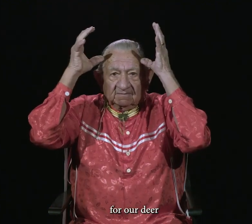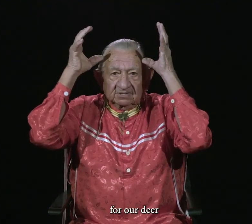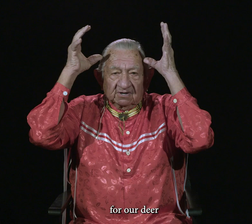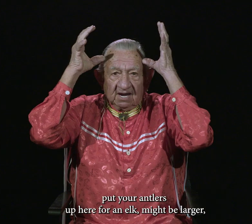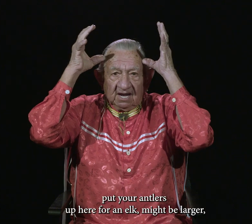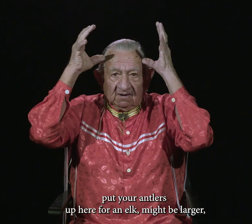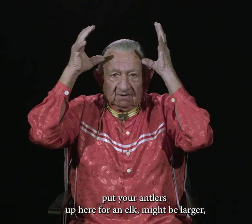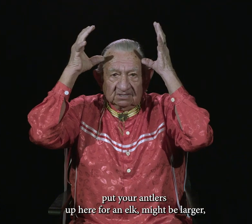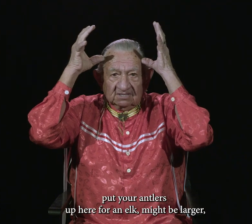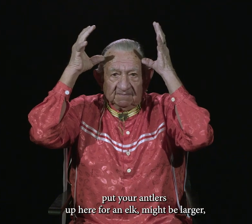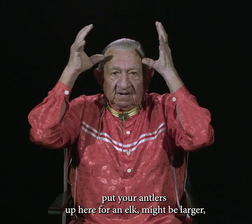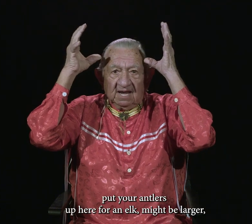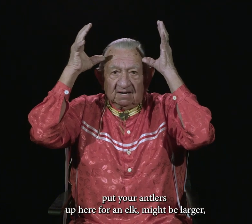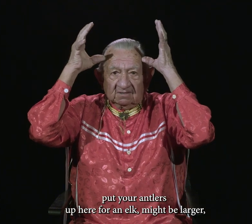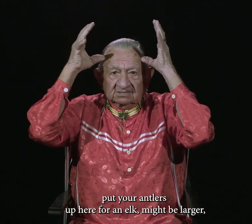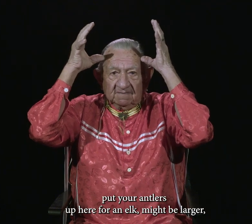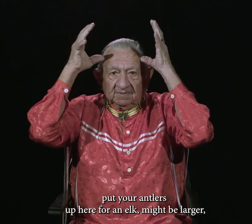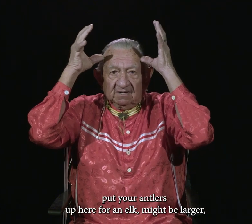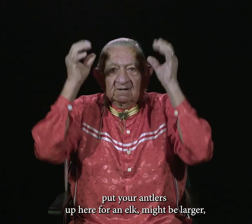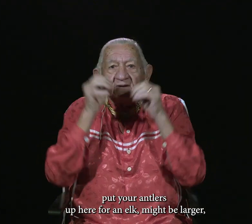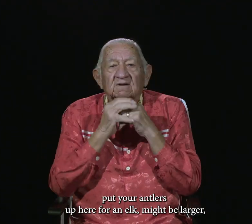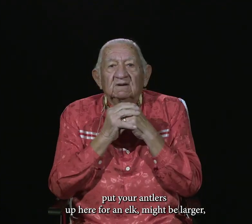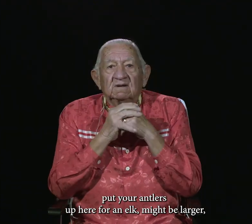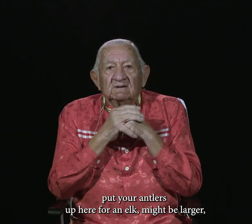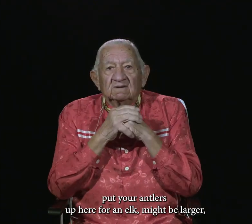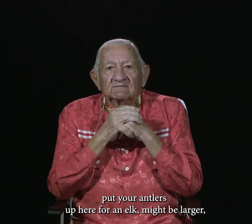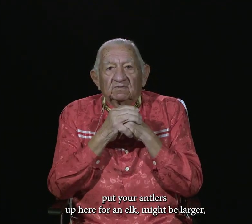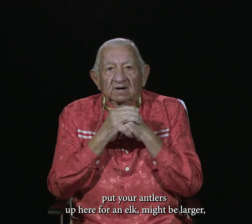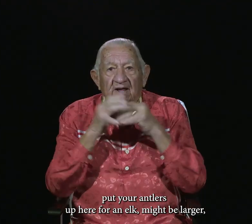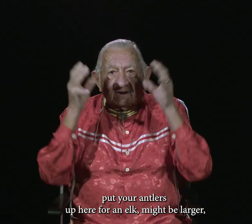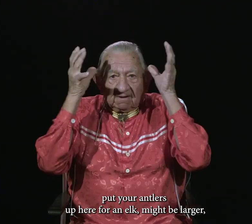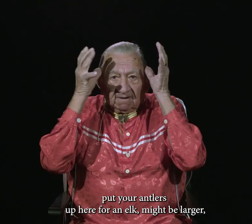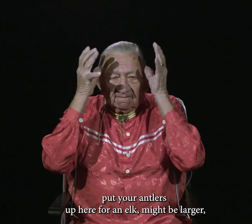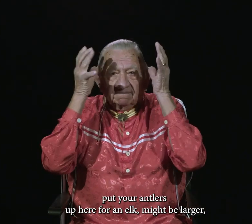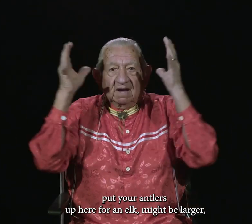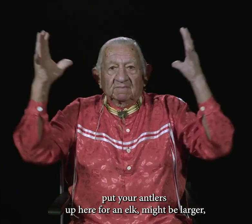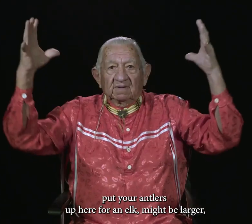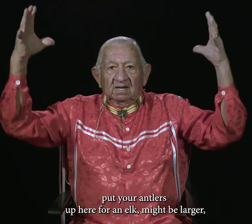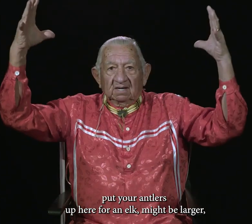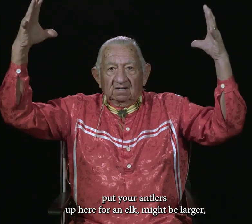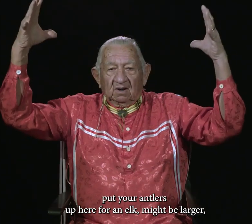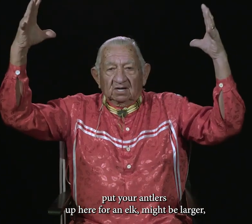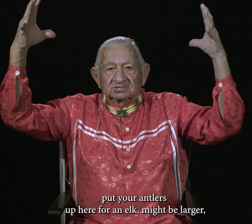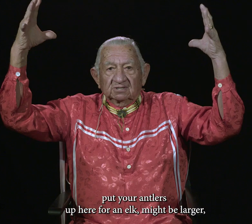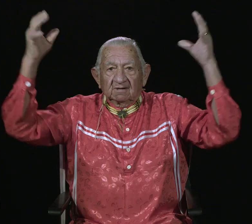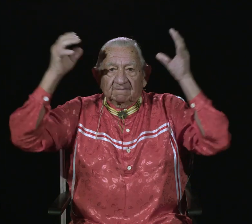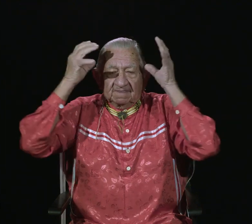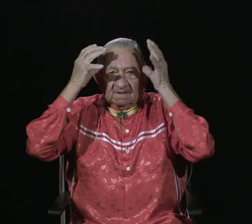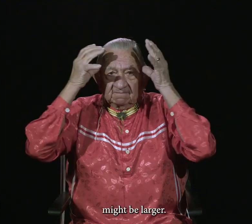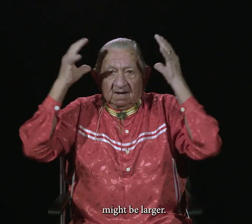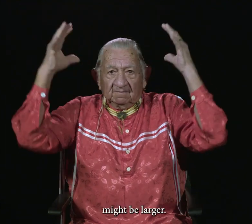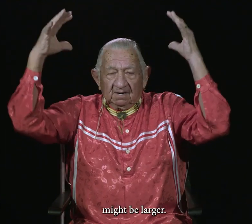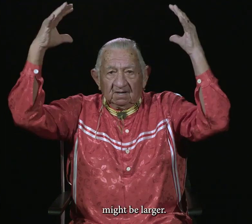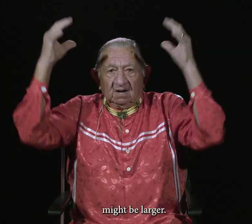Put your antlers up here. For an elk, might be larger.